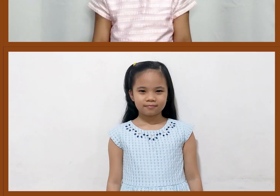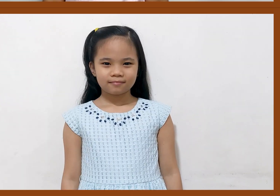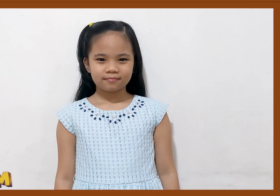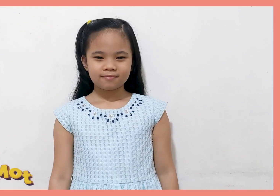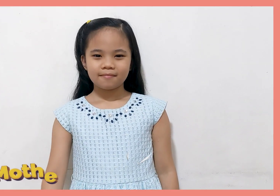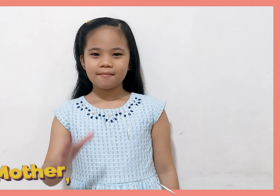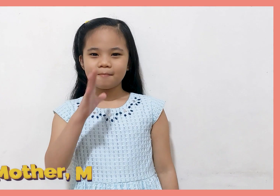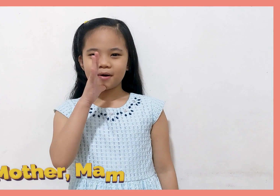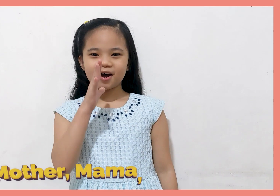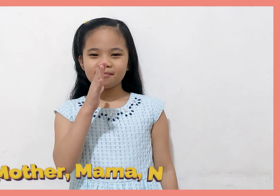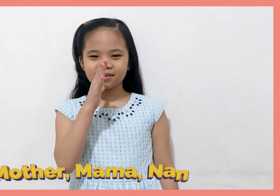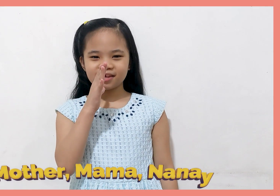Mommy